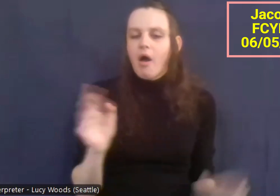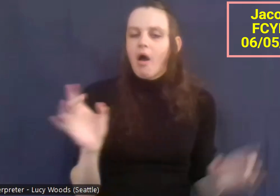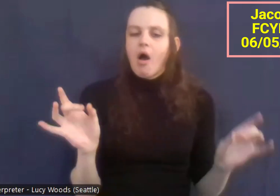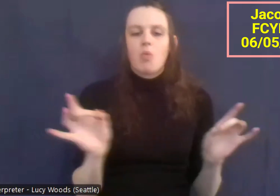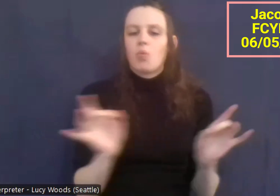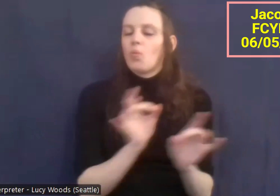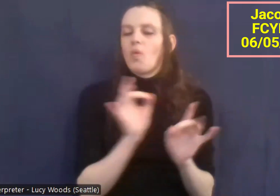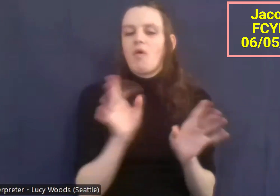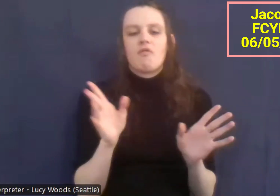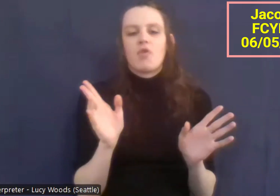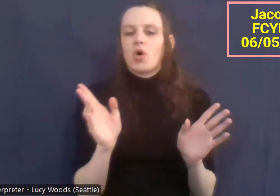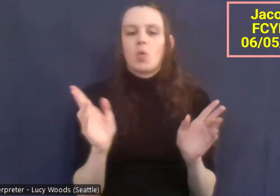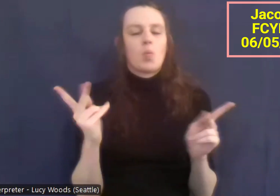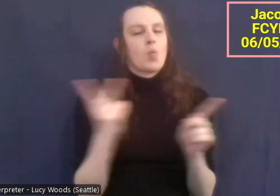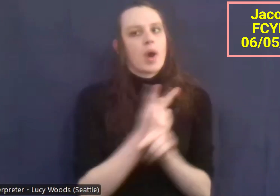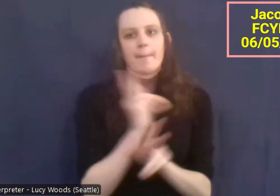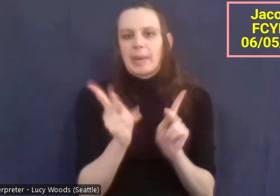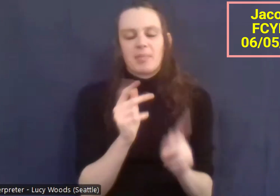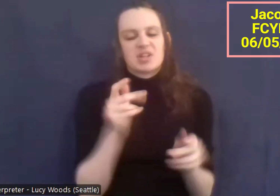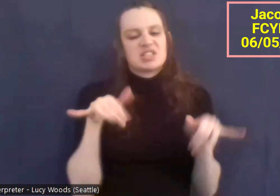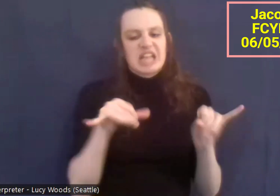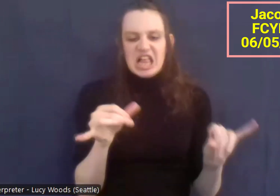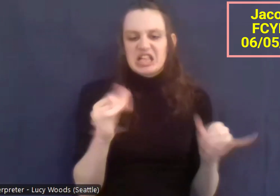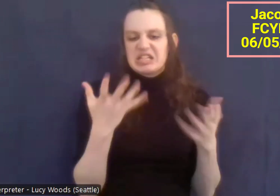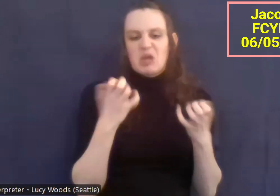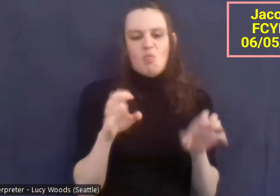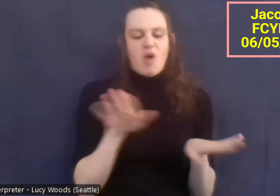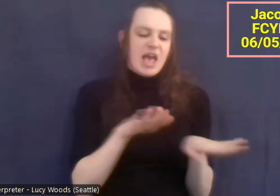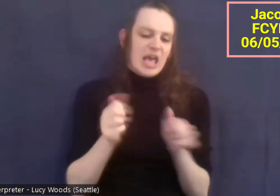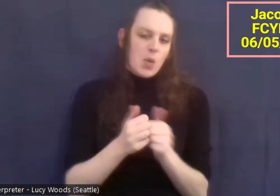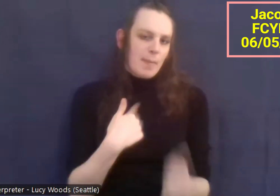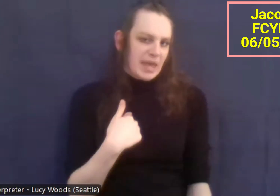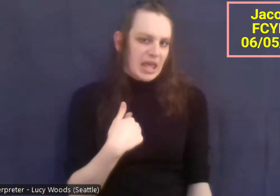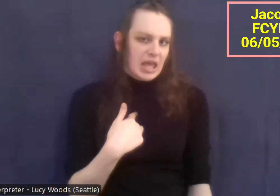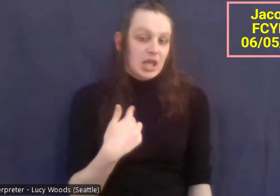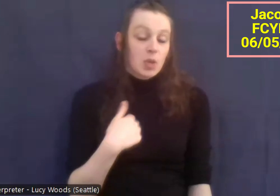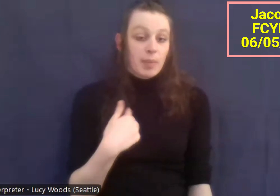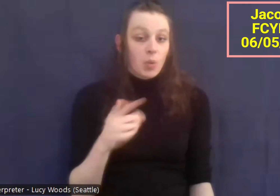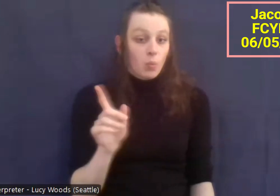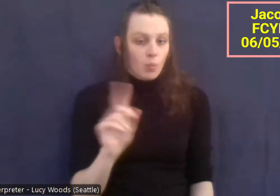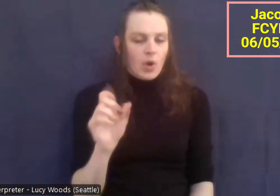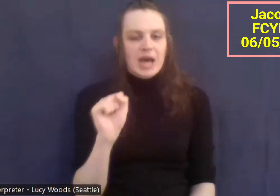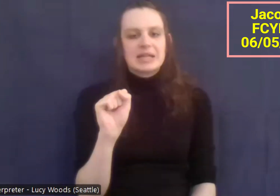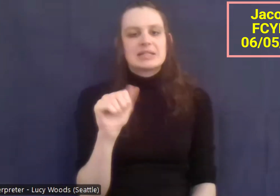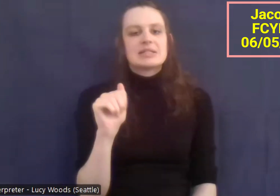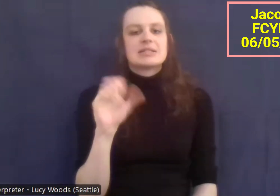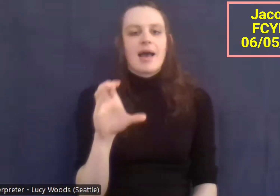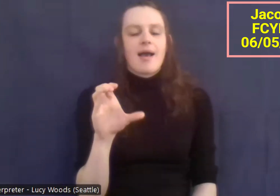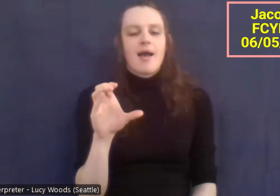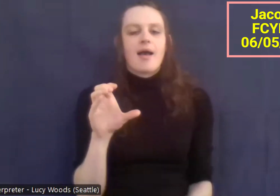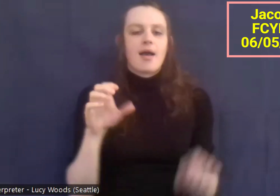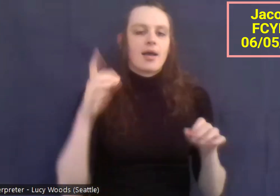me. And so I was in Sacramento, California, on a bike trail,